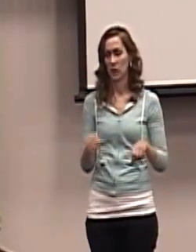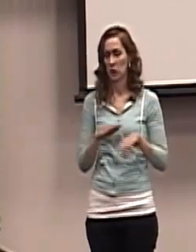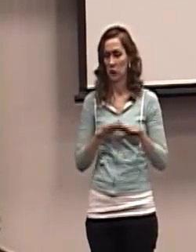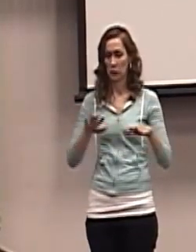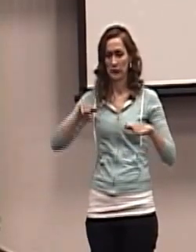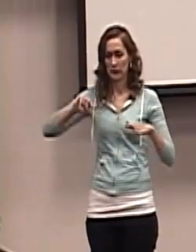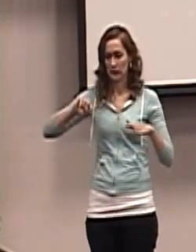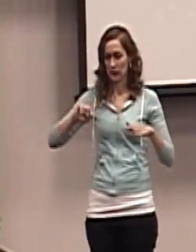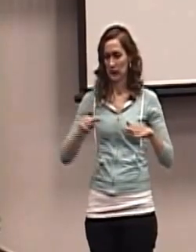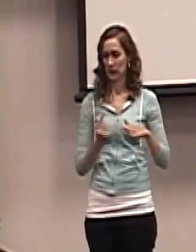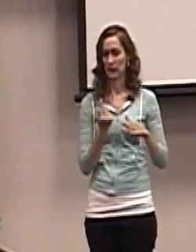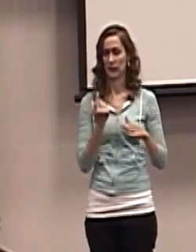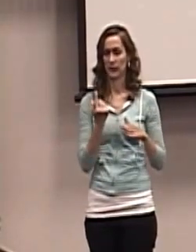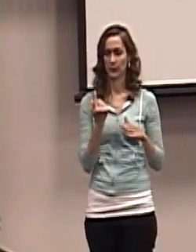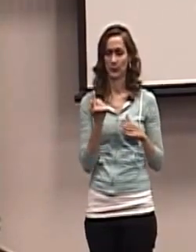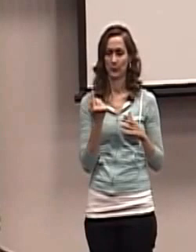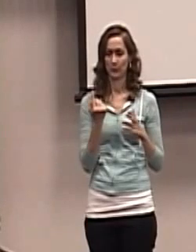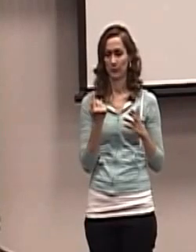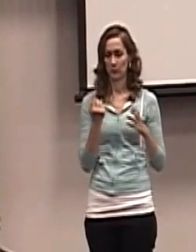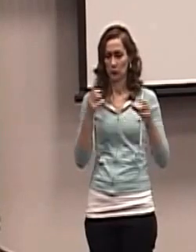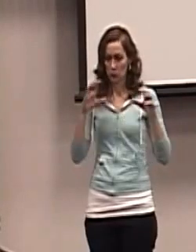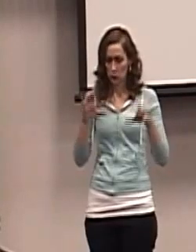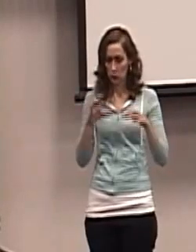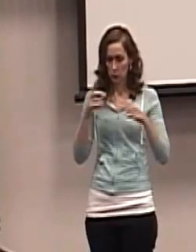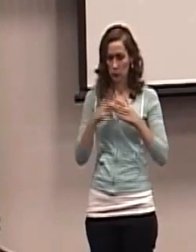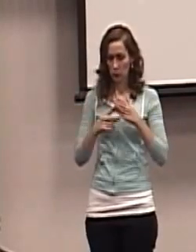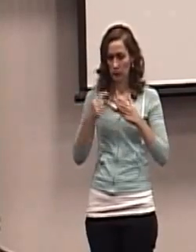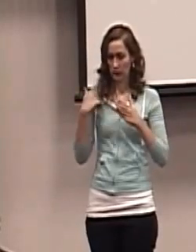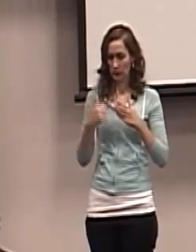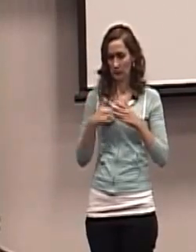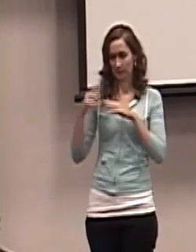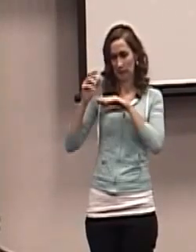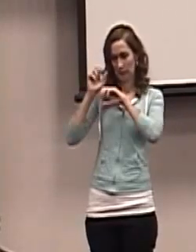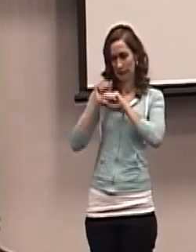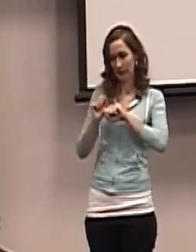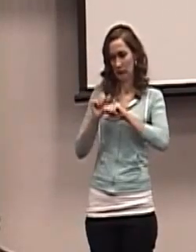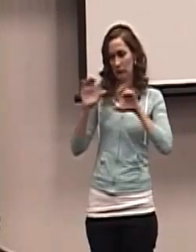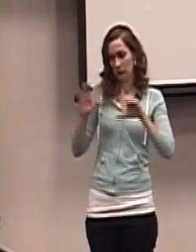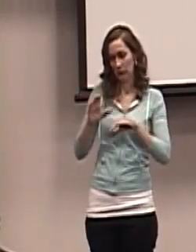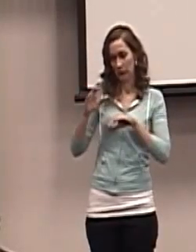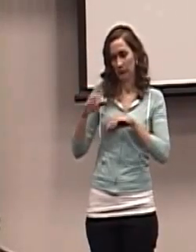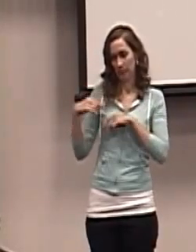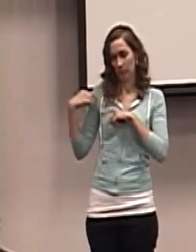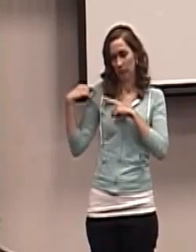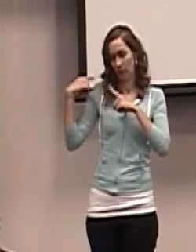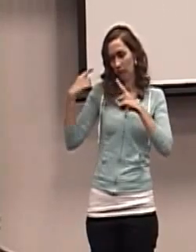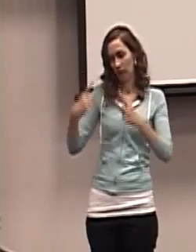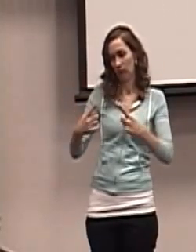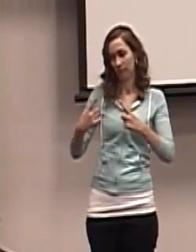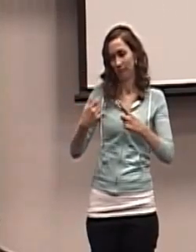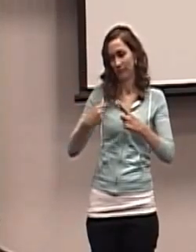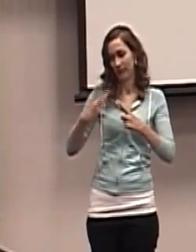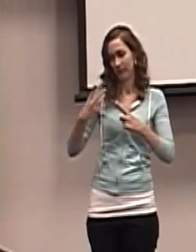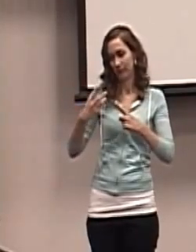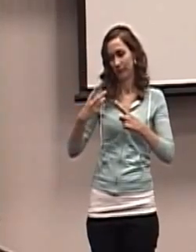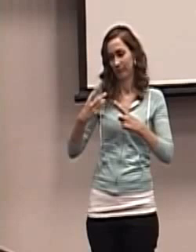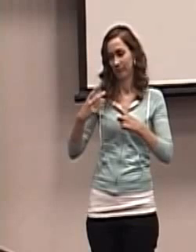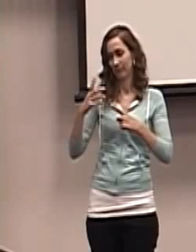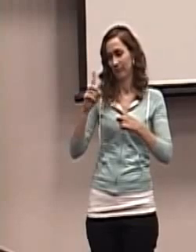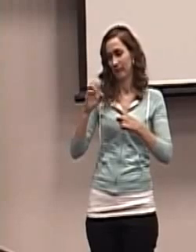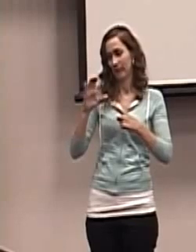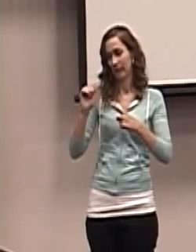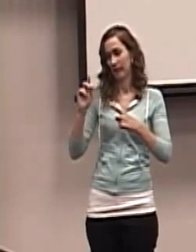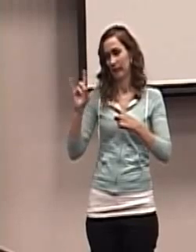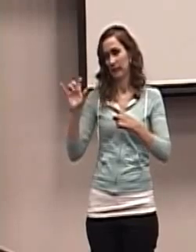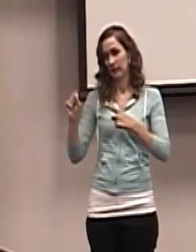just, you might say, do what we've been doing for the last multiple decades, but let's do a